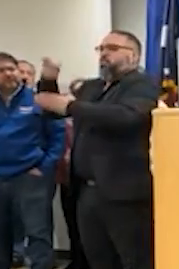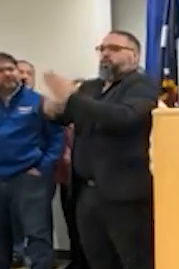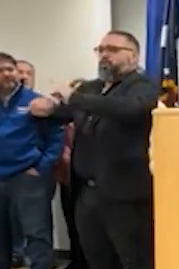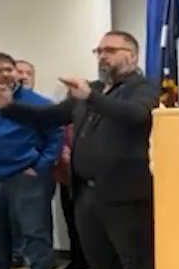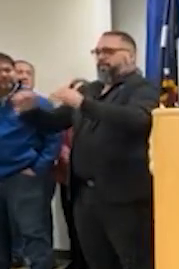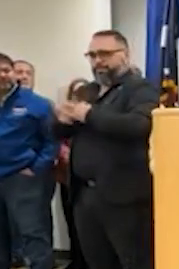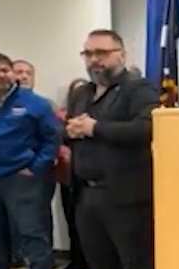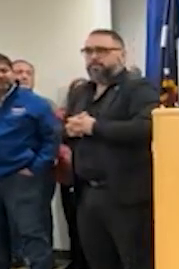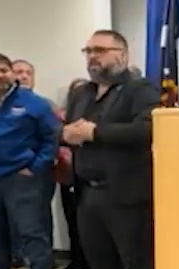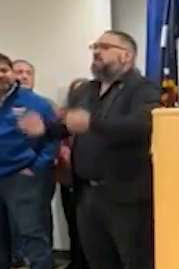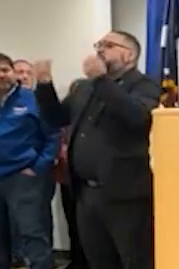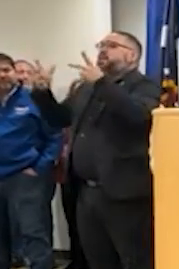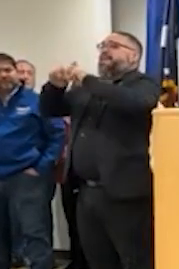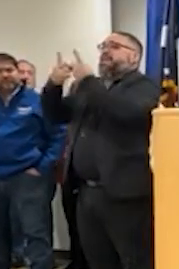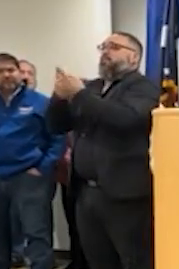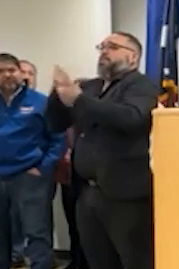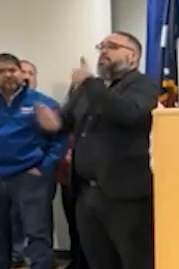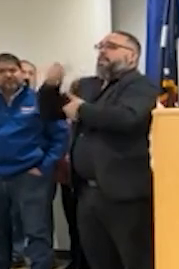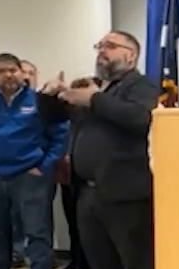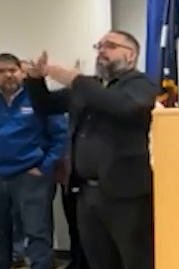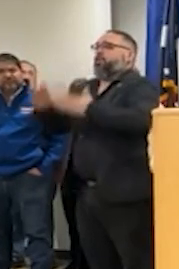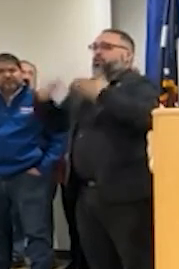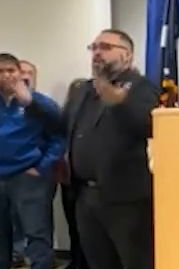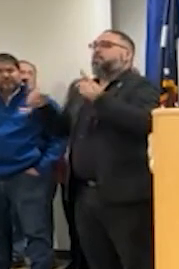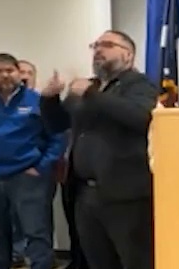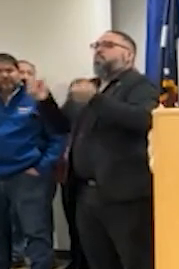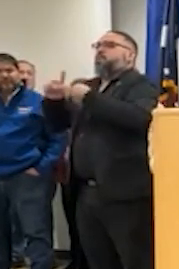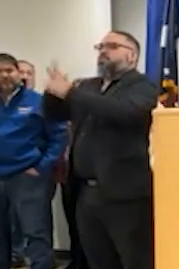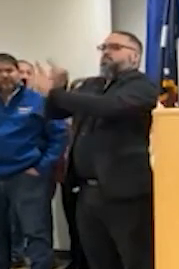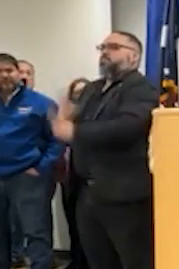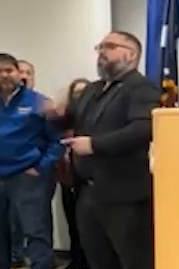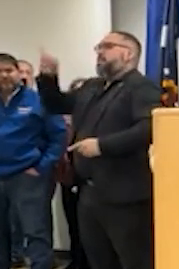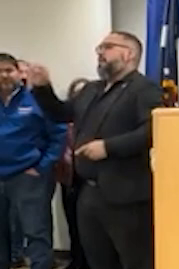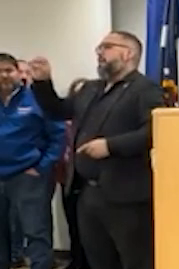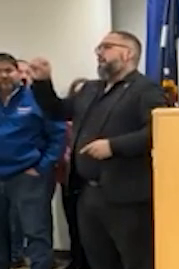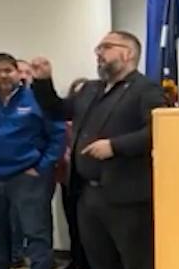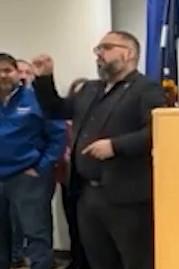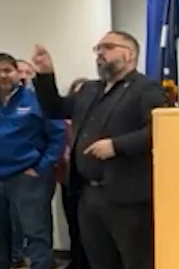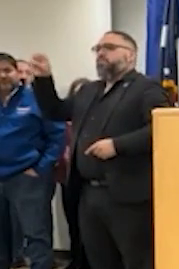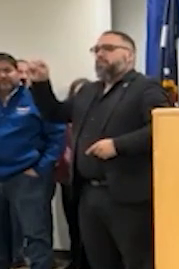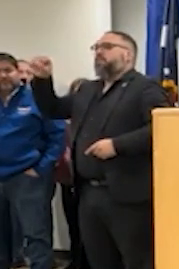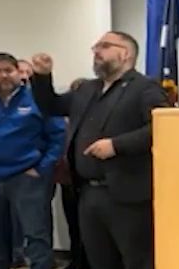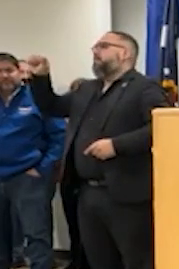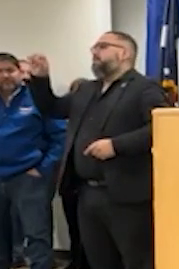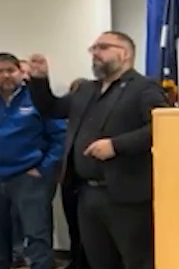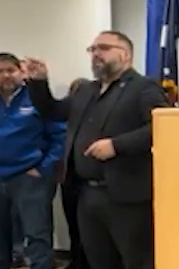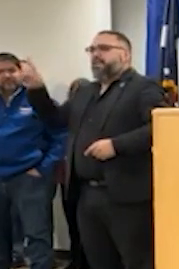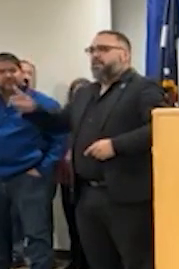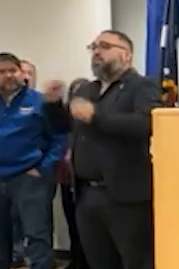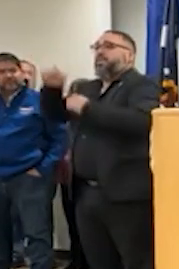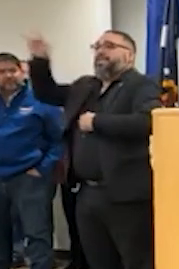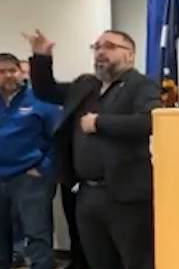are a number of department heads up here that are available, but I wanted to point out a couple of things. Jesus signs with the airport. Please, if you